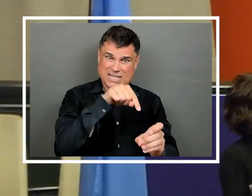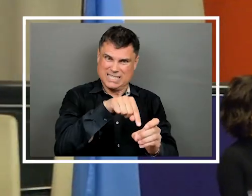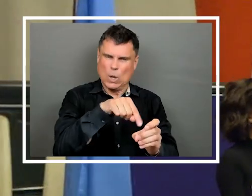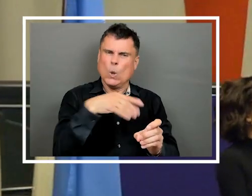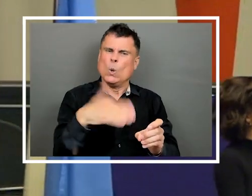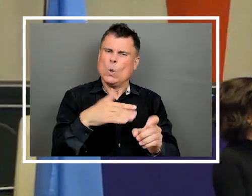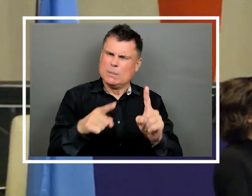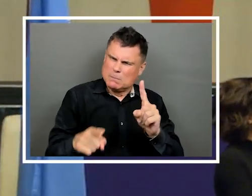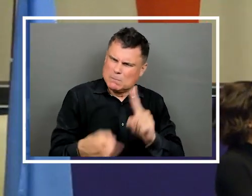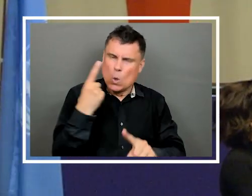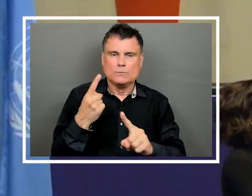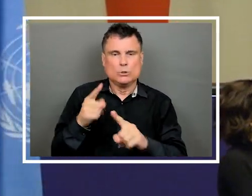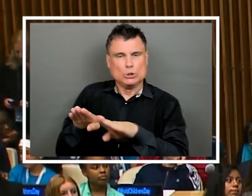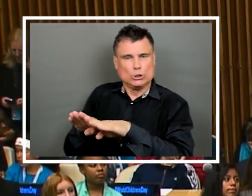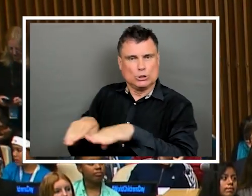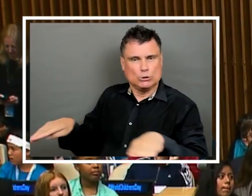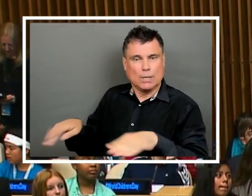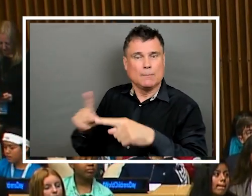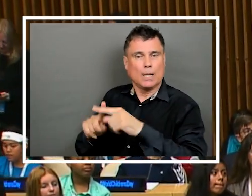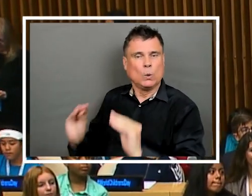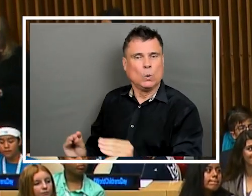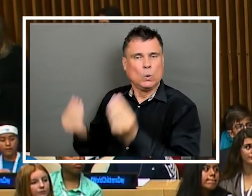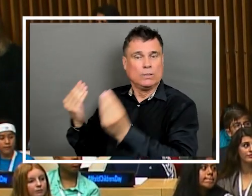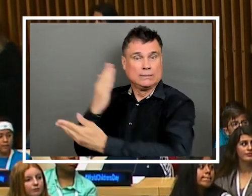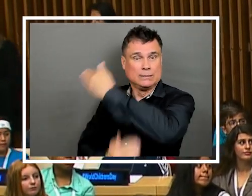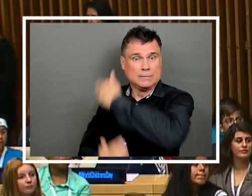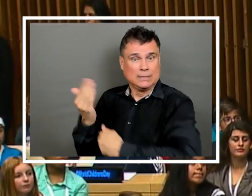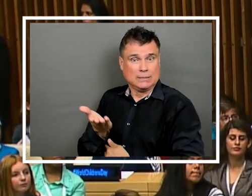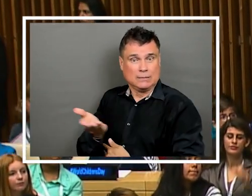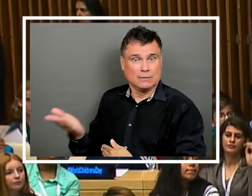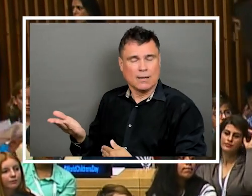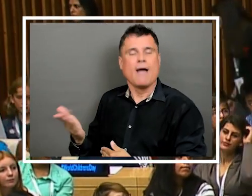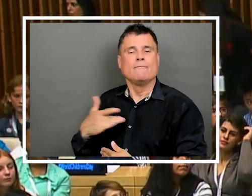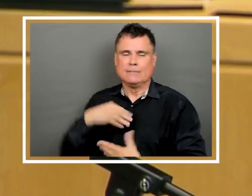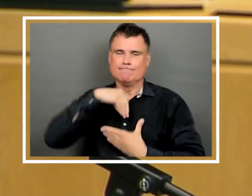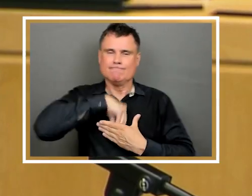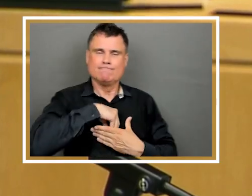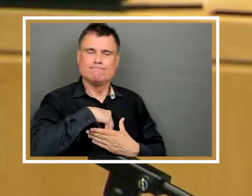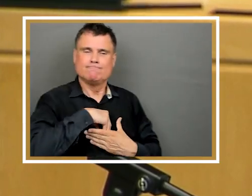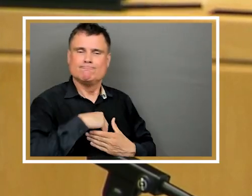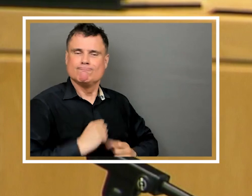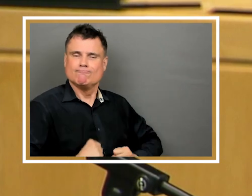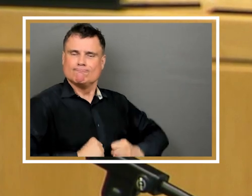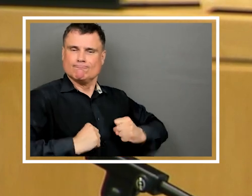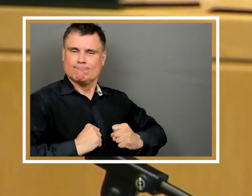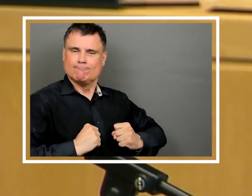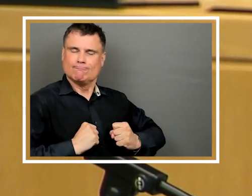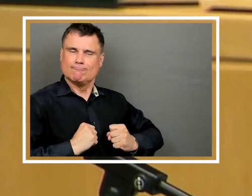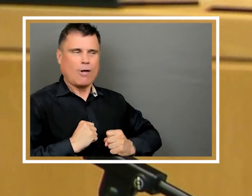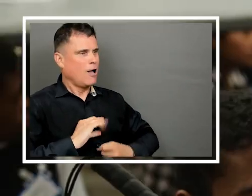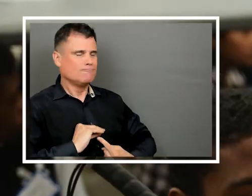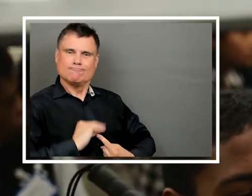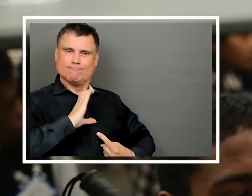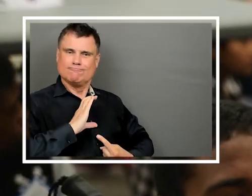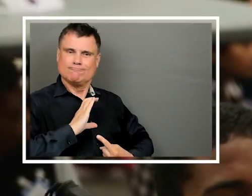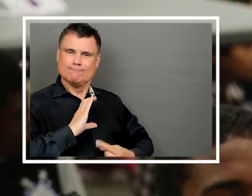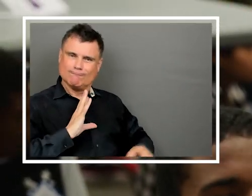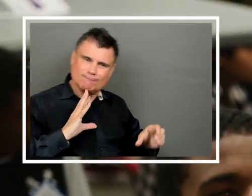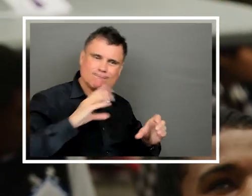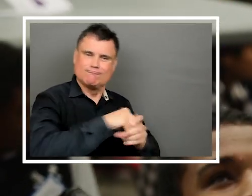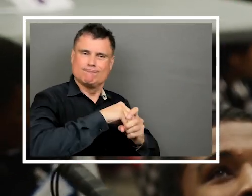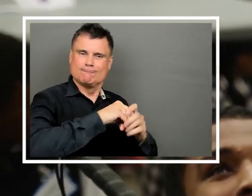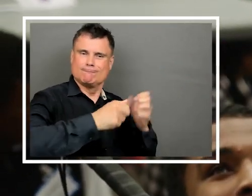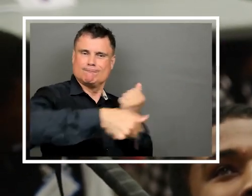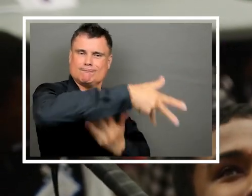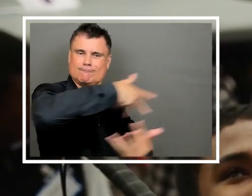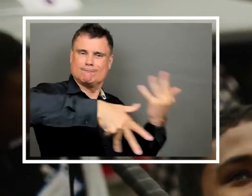important for children and young persons with disabilities as it can help them feel empowered, valued, confident, and that they can make